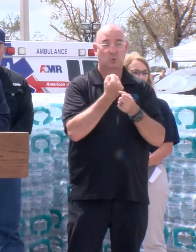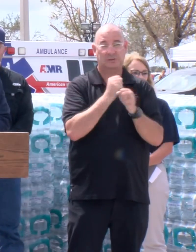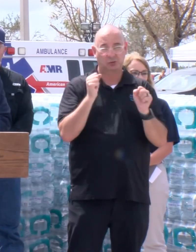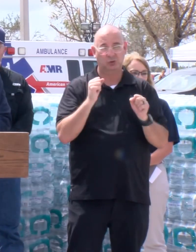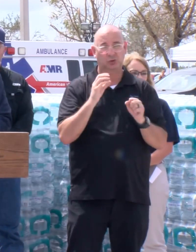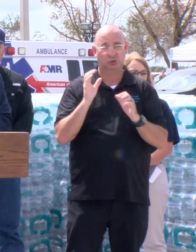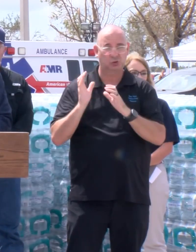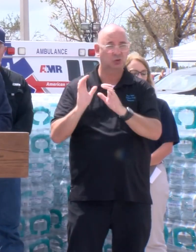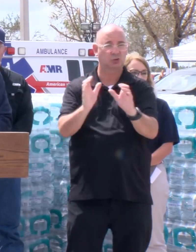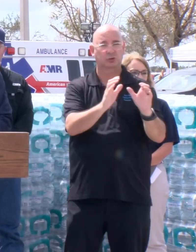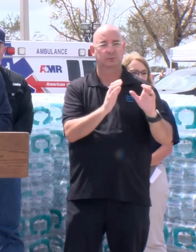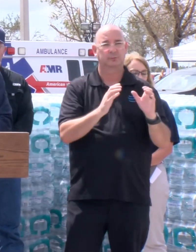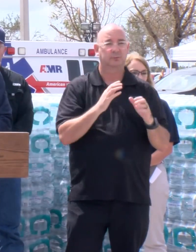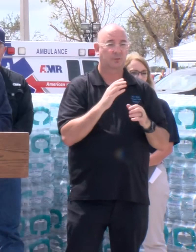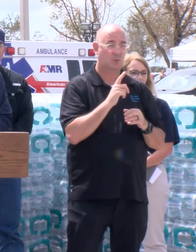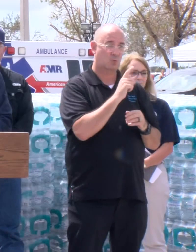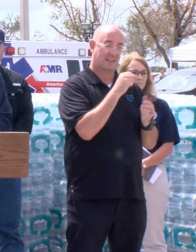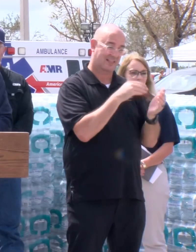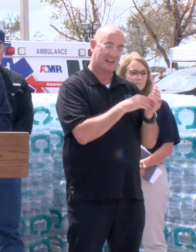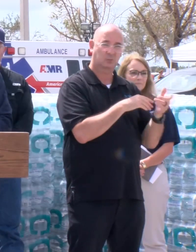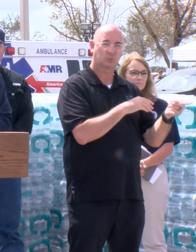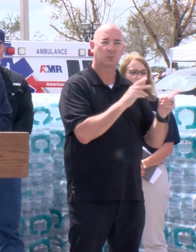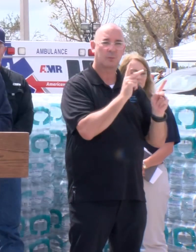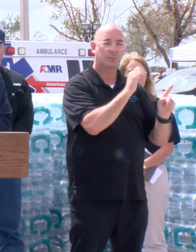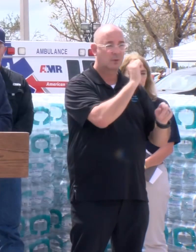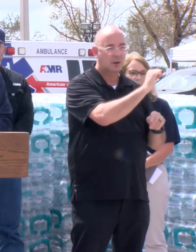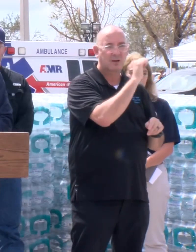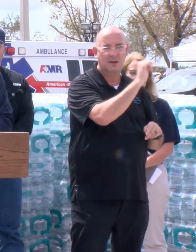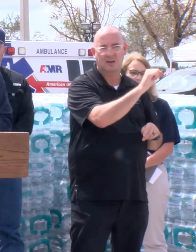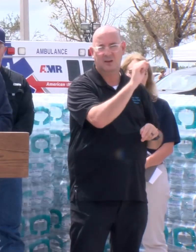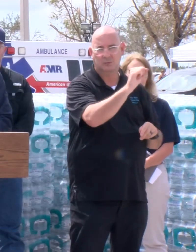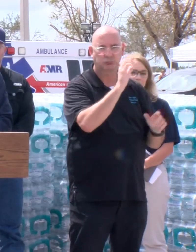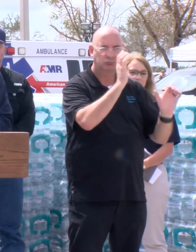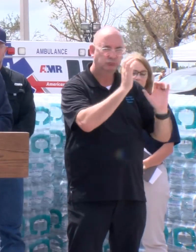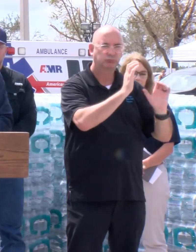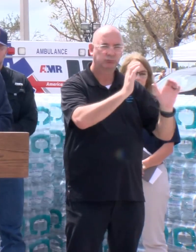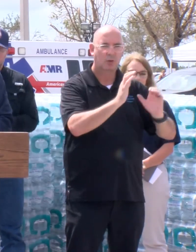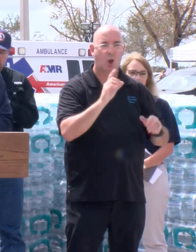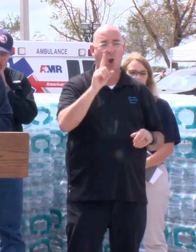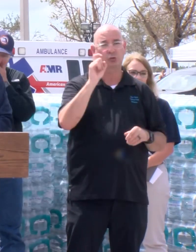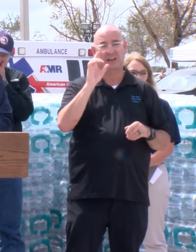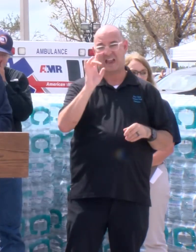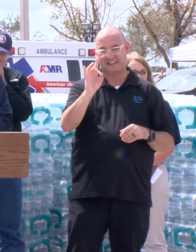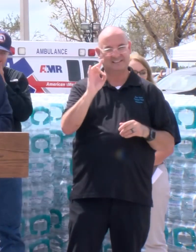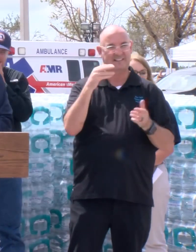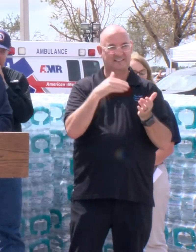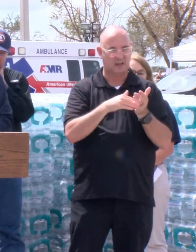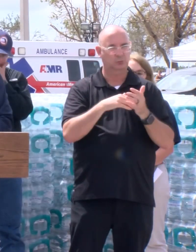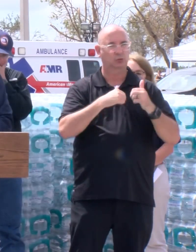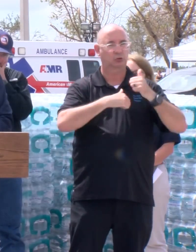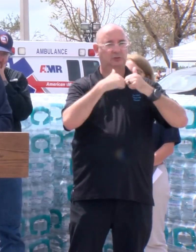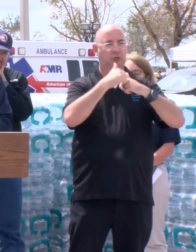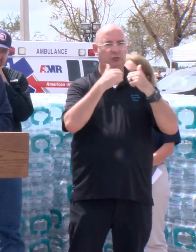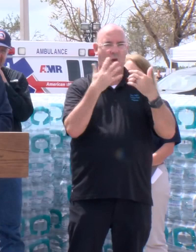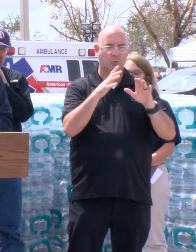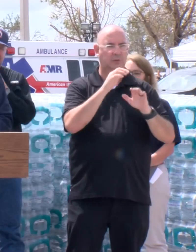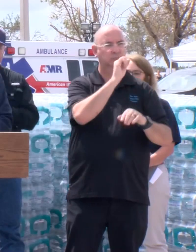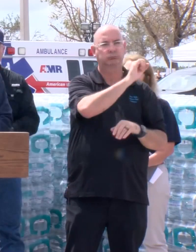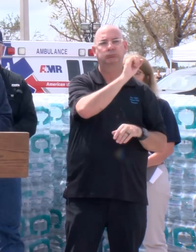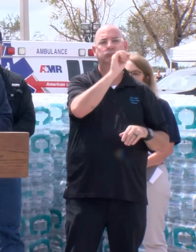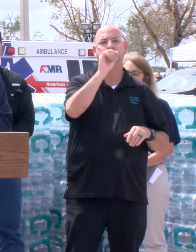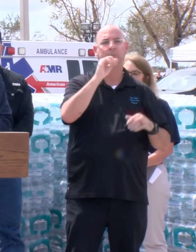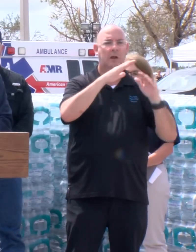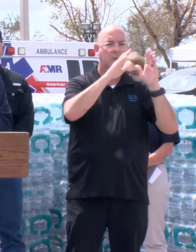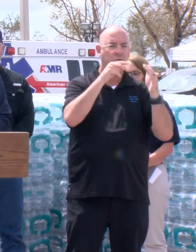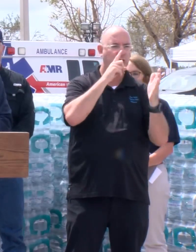door. They've done 108,000 structures to check on occupants. So that's an incredible effort